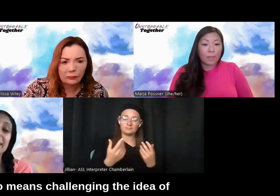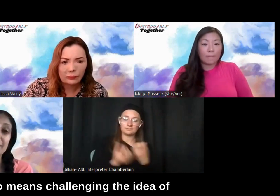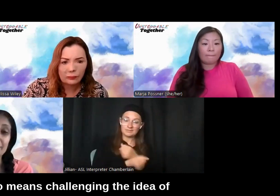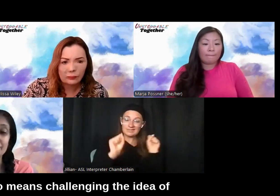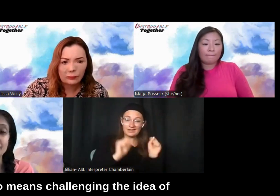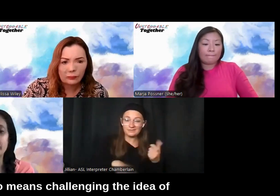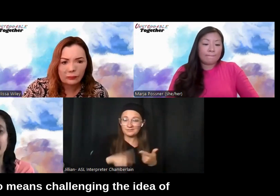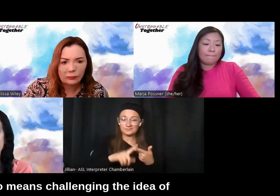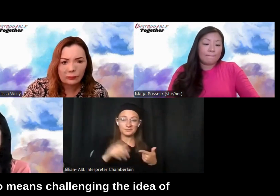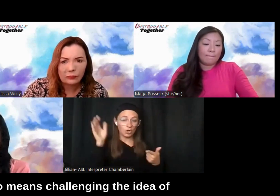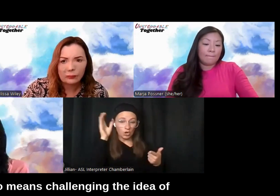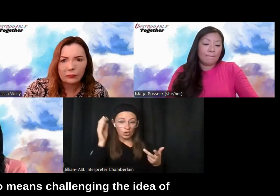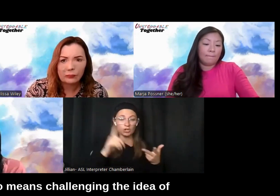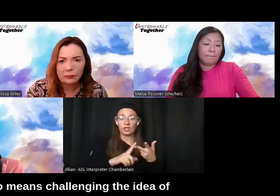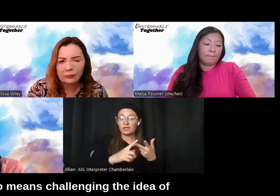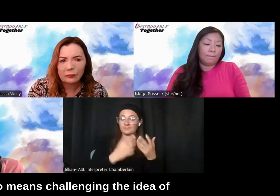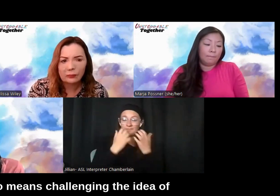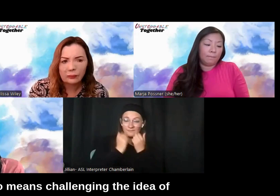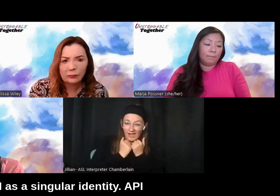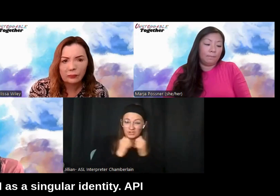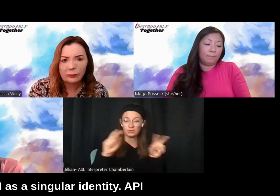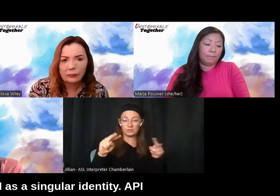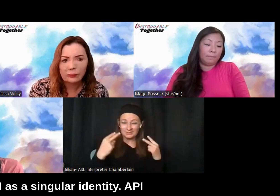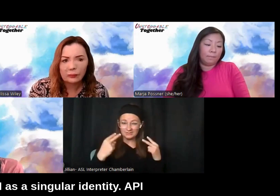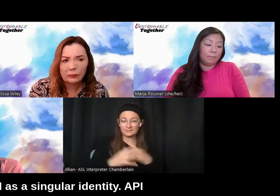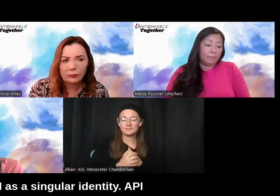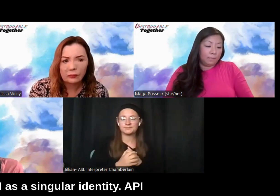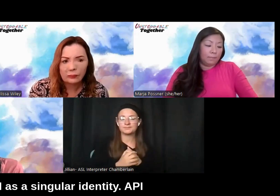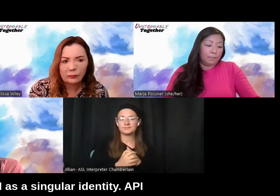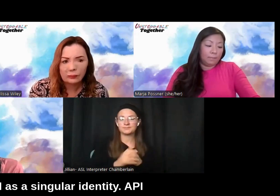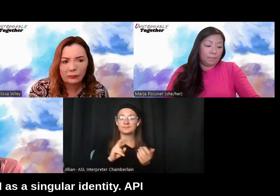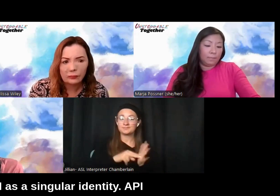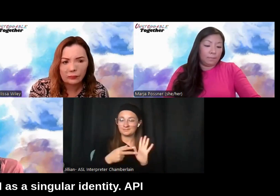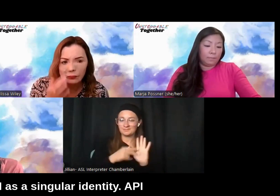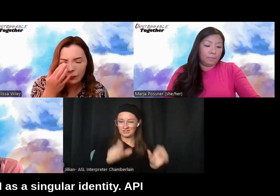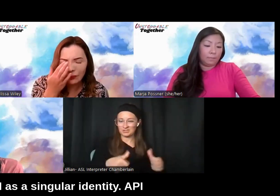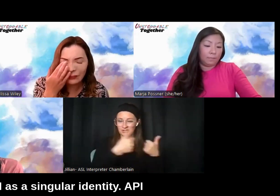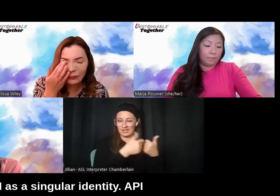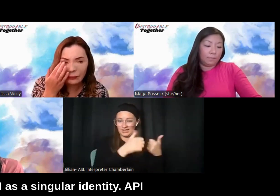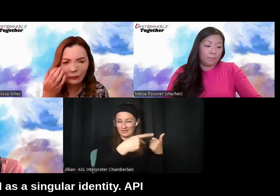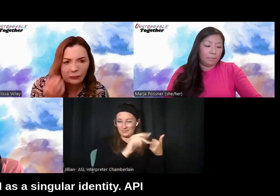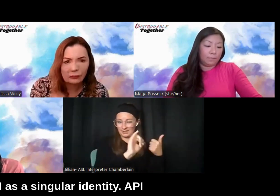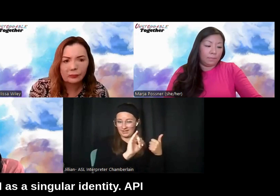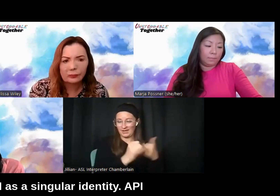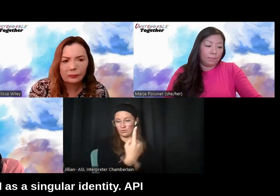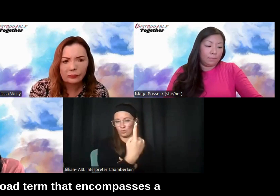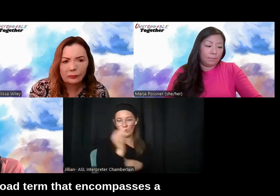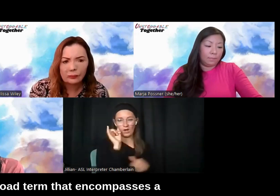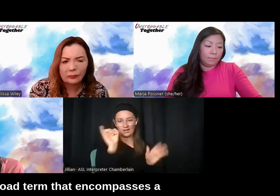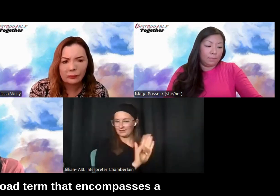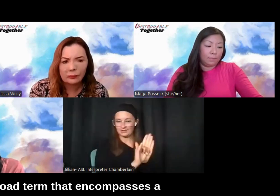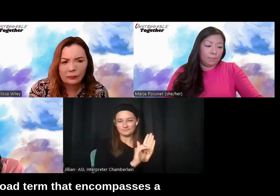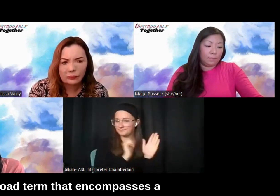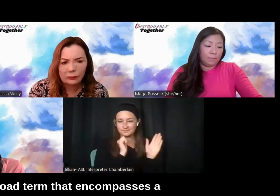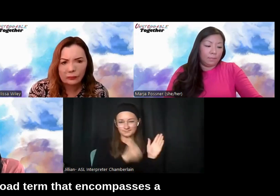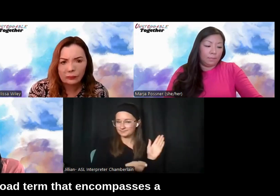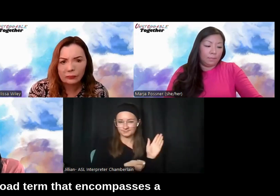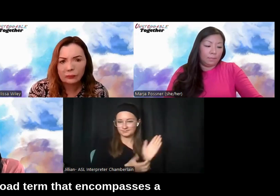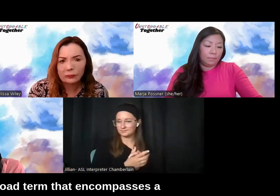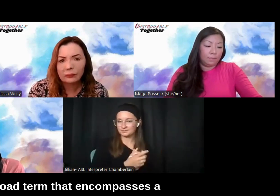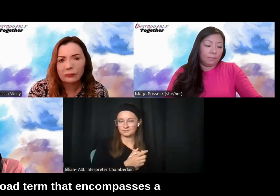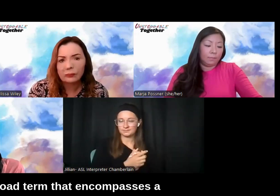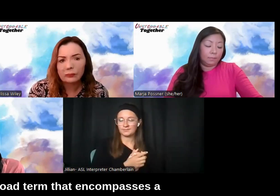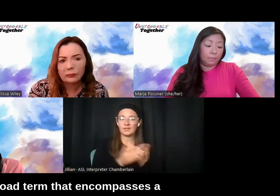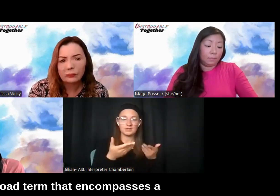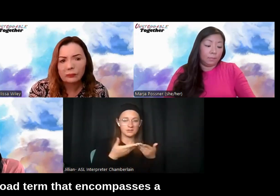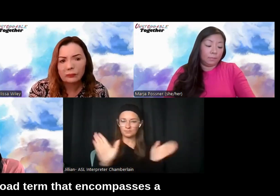But this also means challenging the idea of API as a singular identity. API is a broad